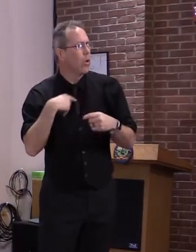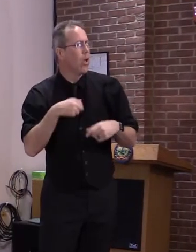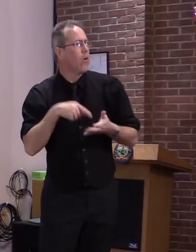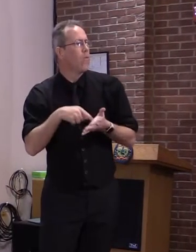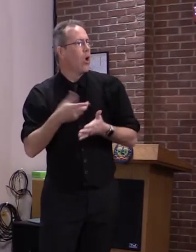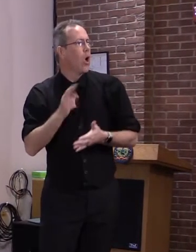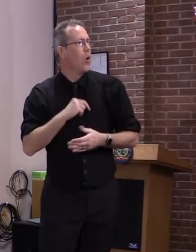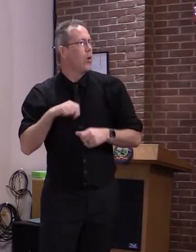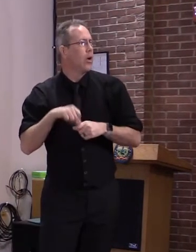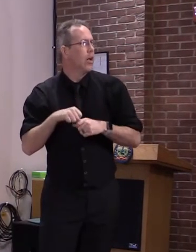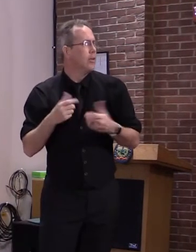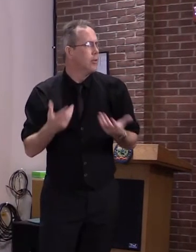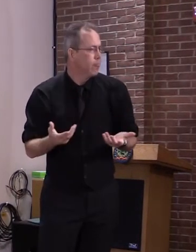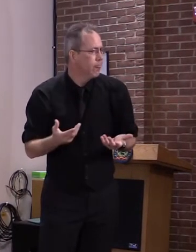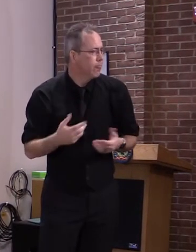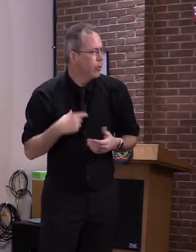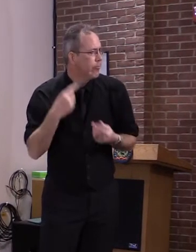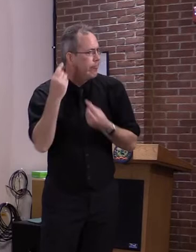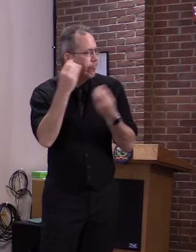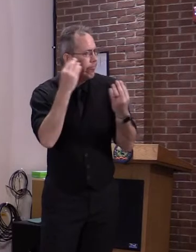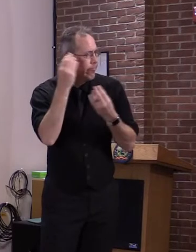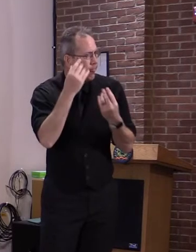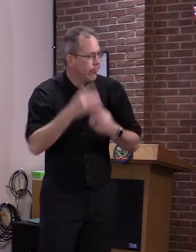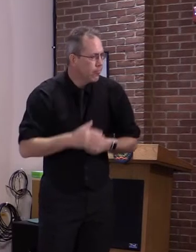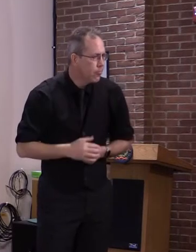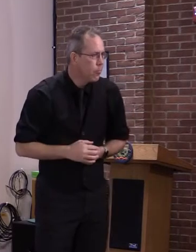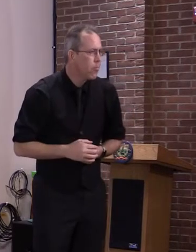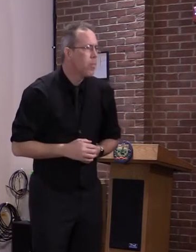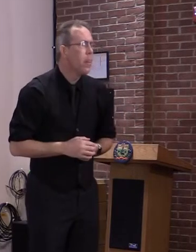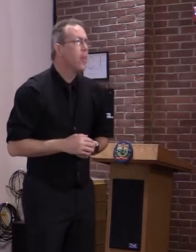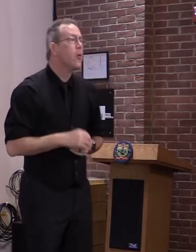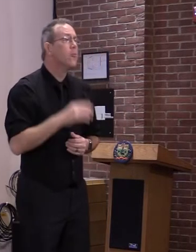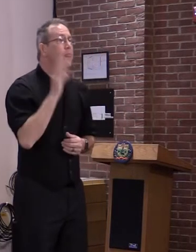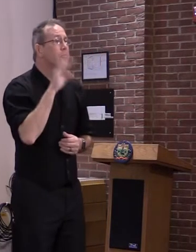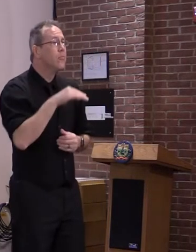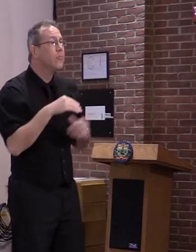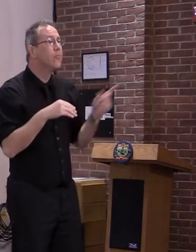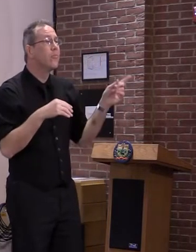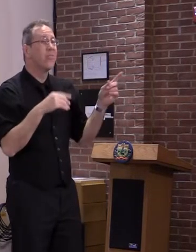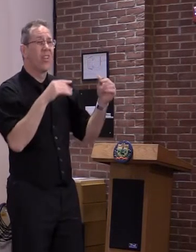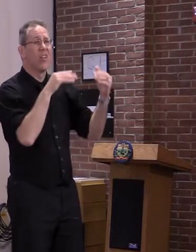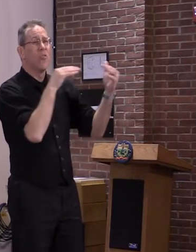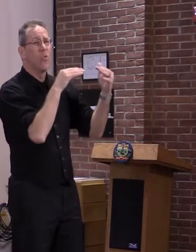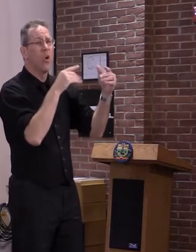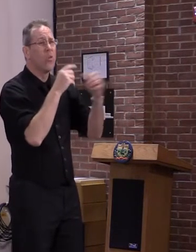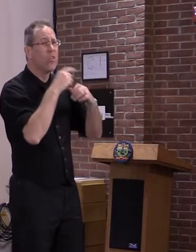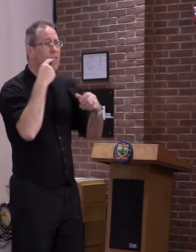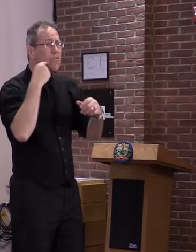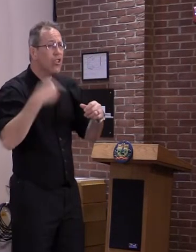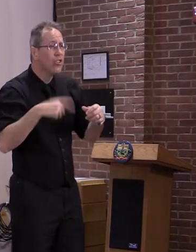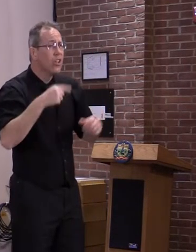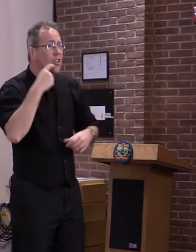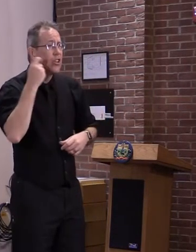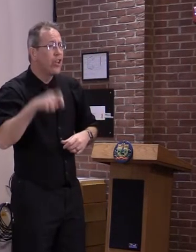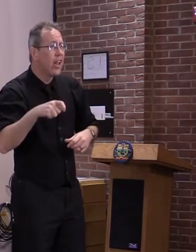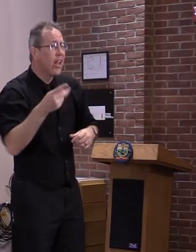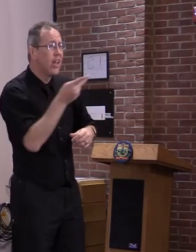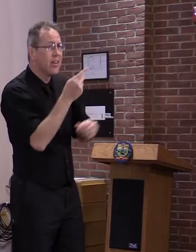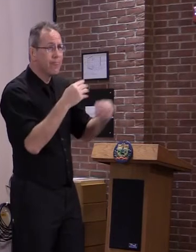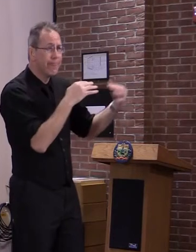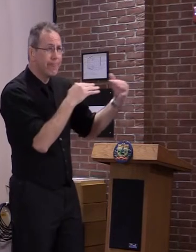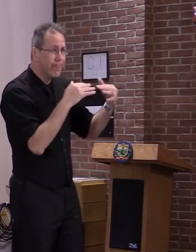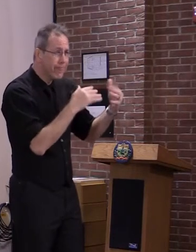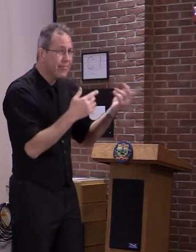before the Putin war on Ukraine began, I think that we were already seeing the prices of